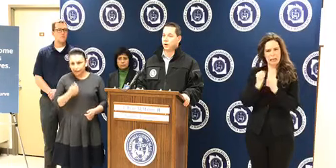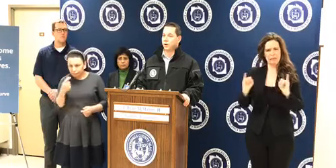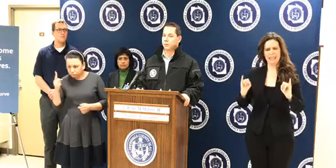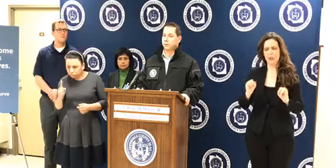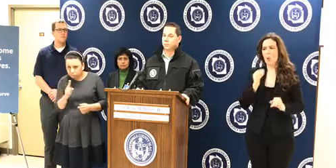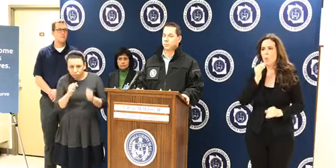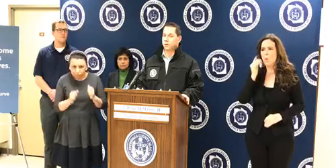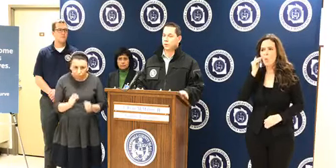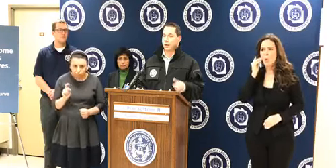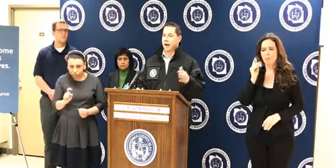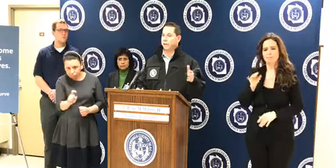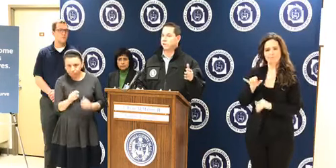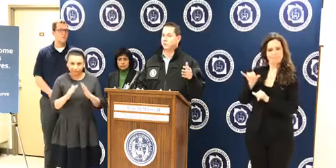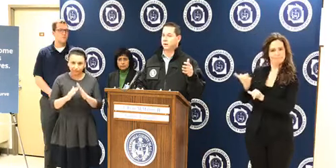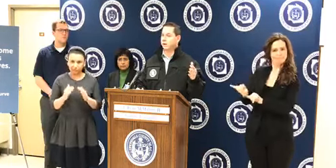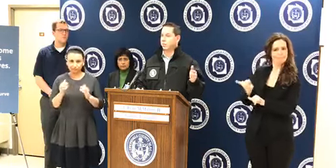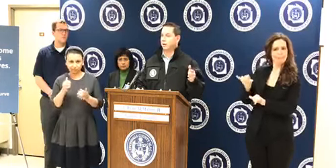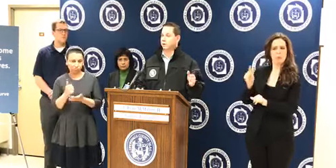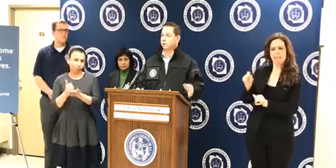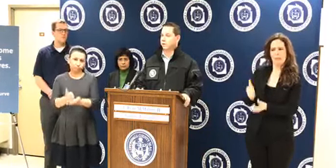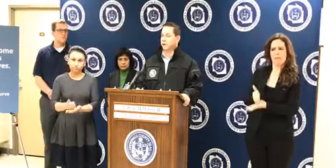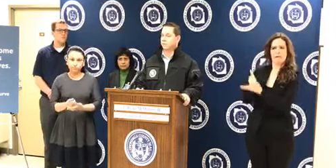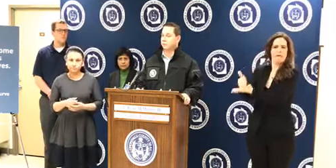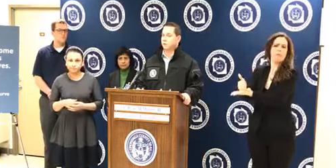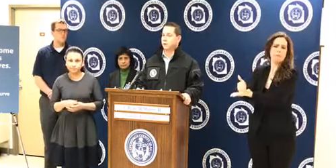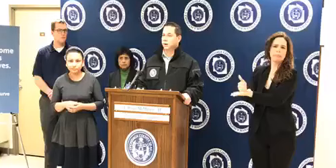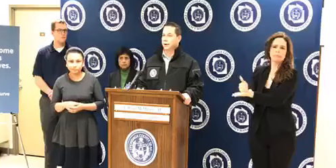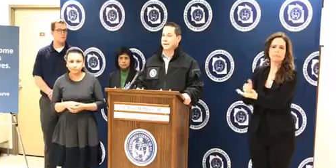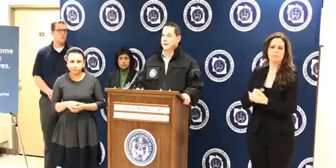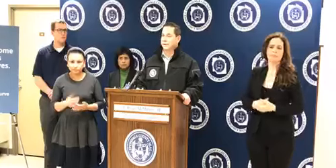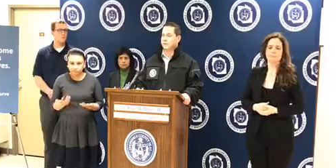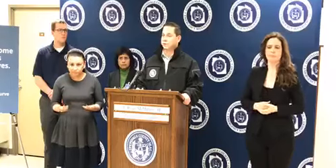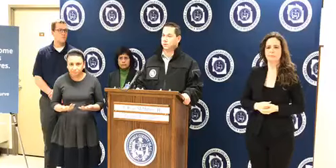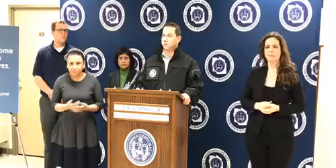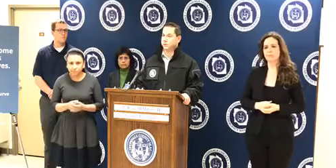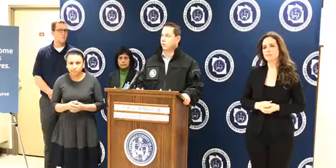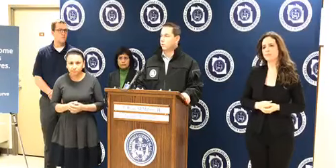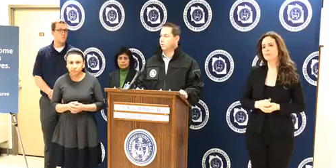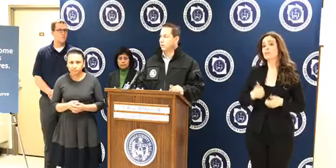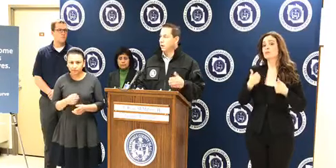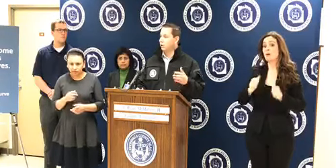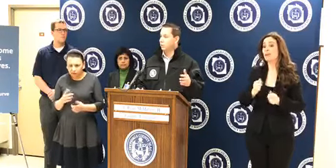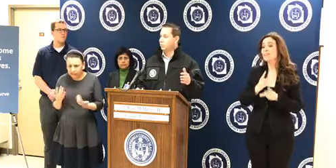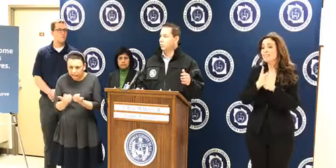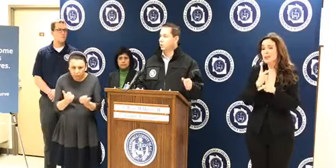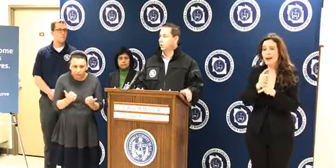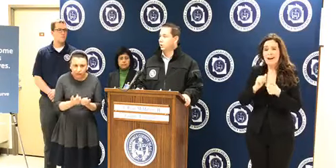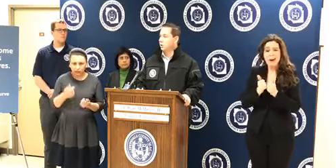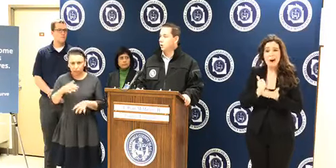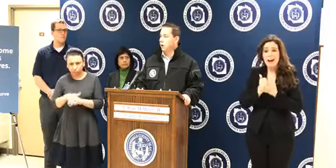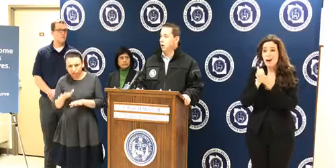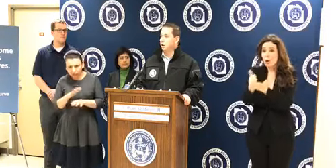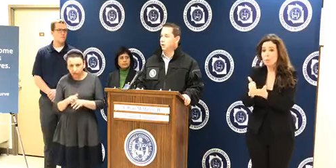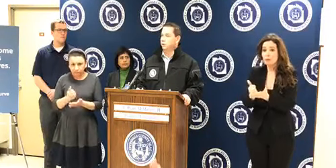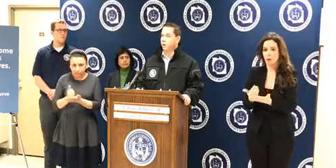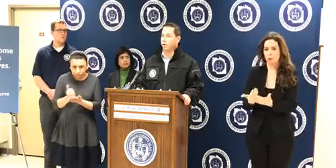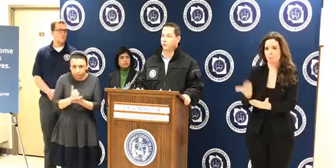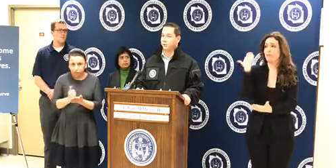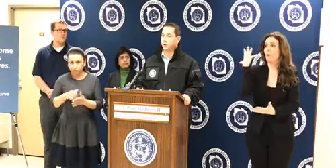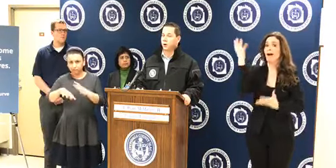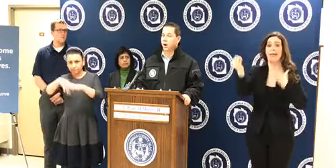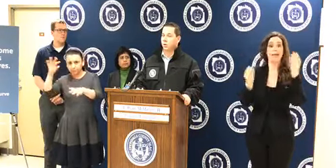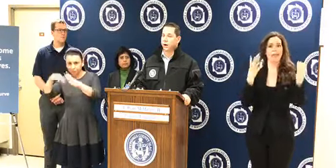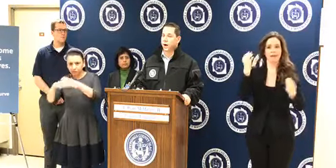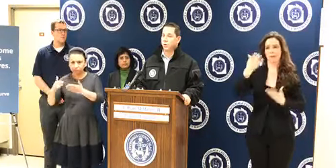their whole lives they've been independent of this types of needs and services. They've been able to get out in the community and live